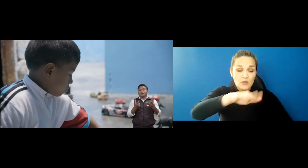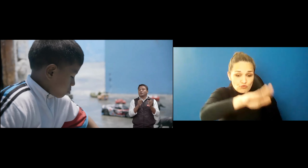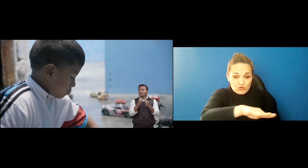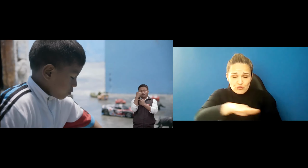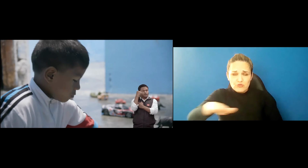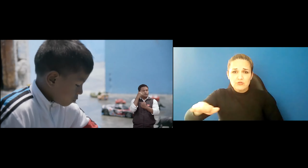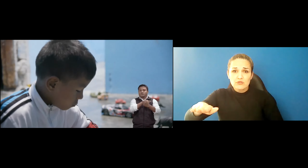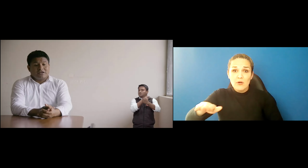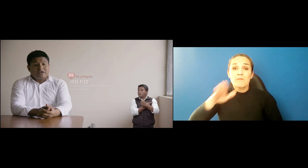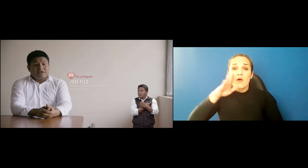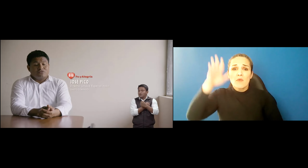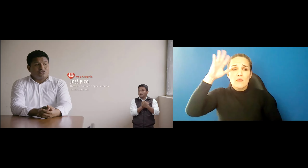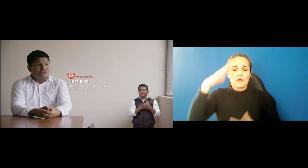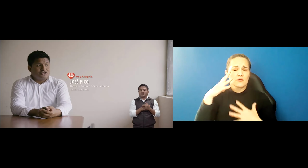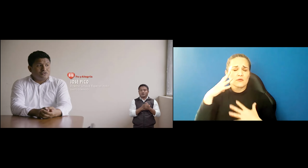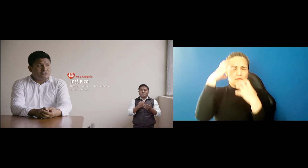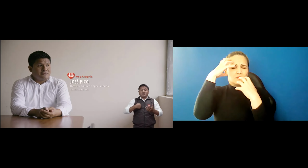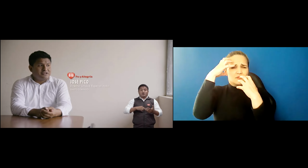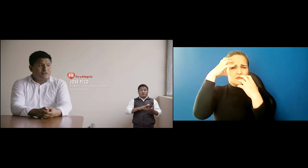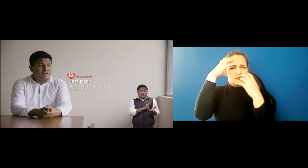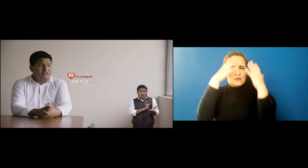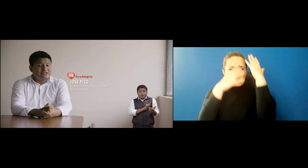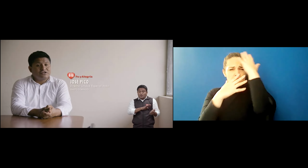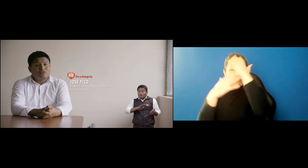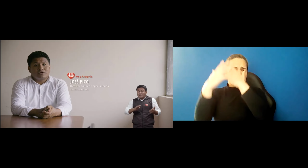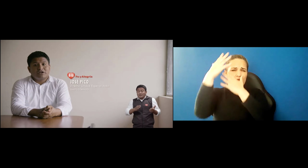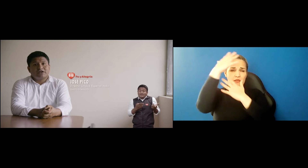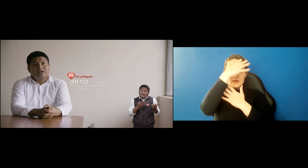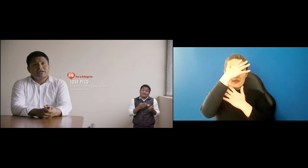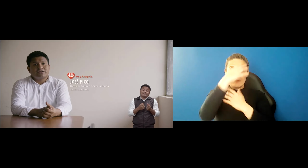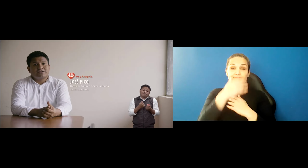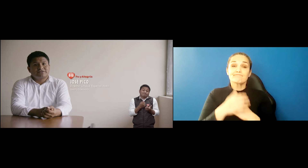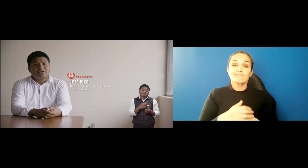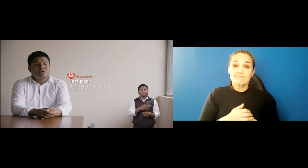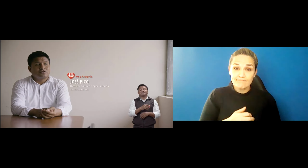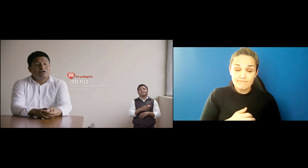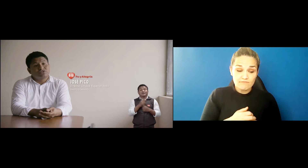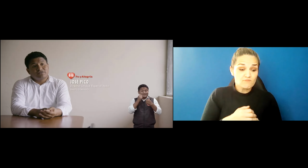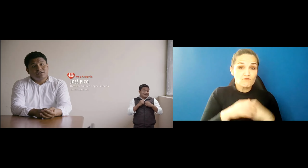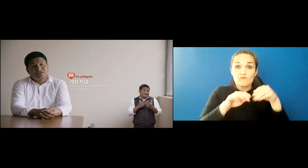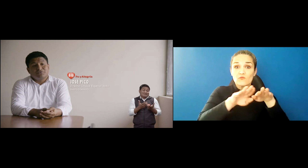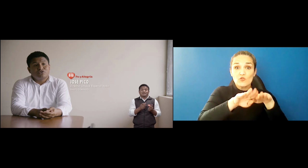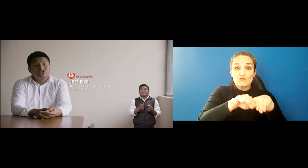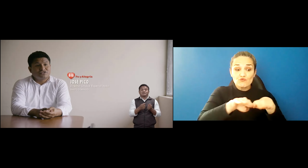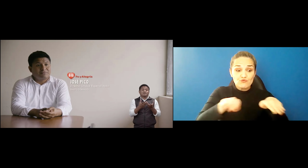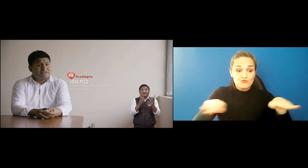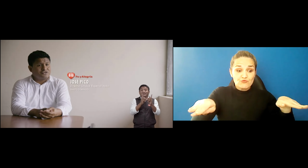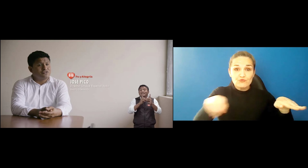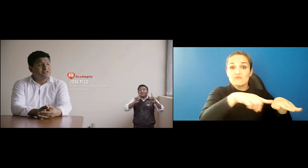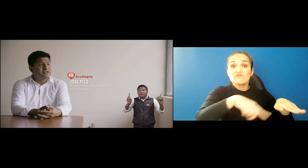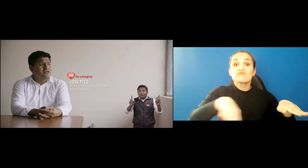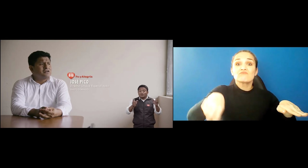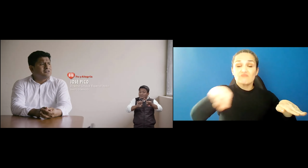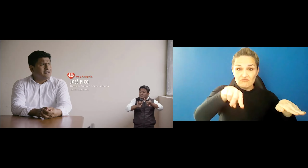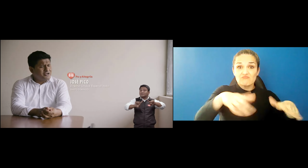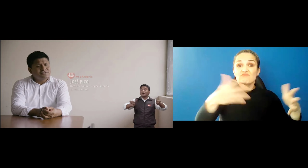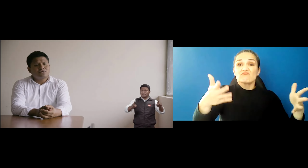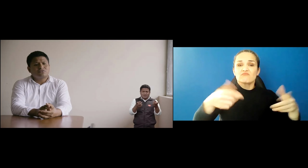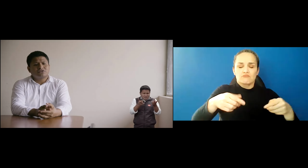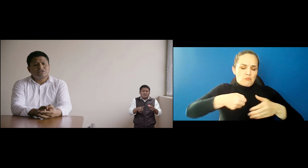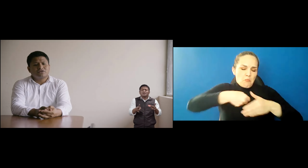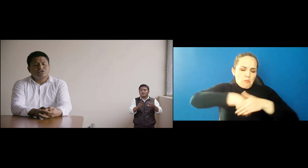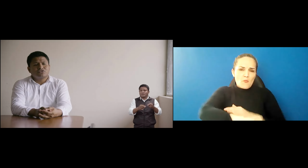difficulties that the families are facing when they find out that the child cannot hear is very hard. Our children